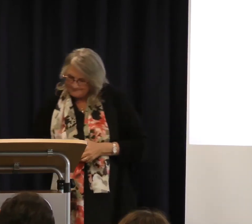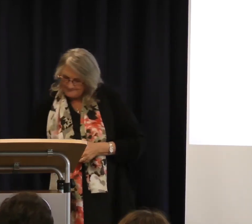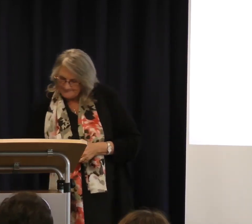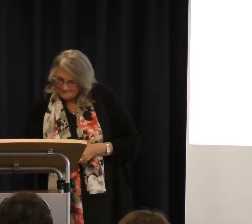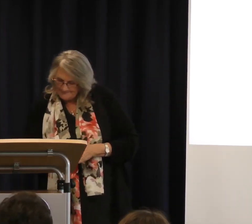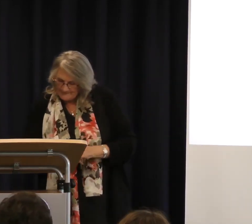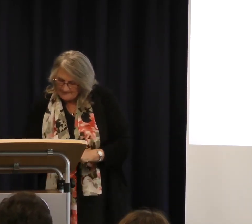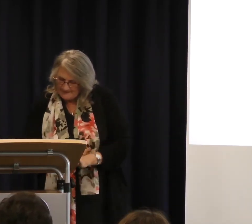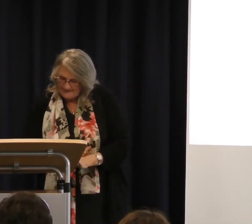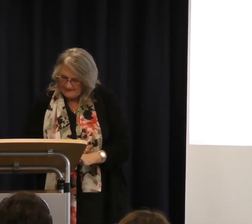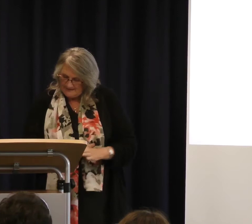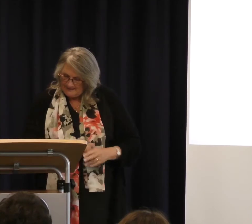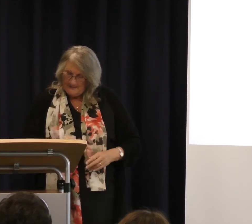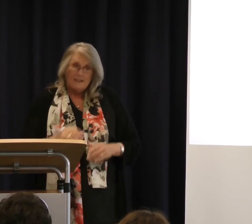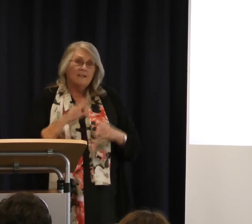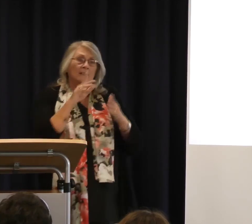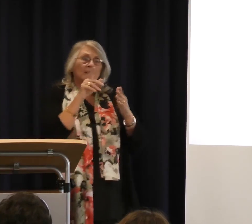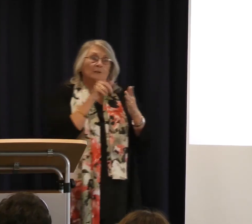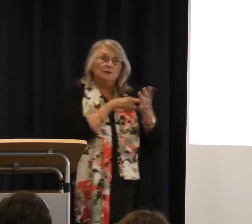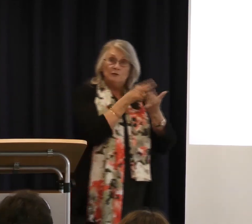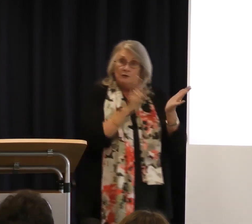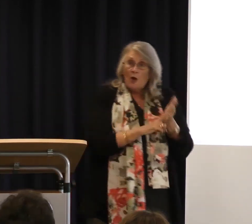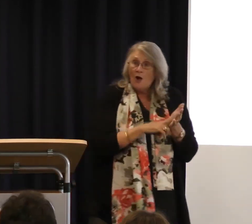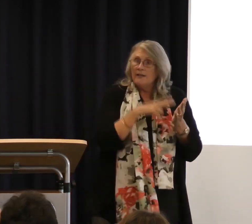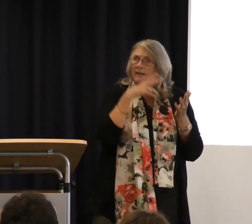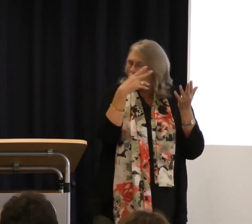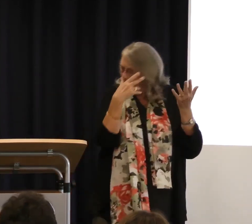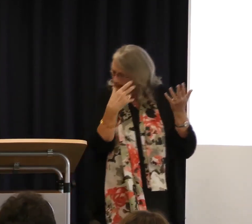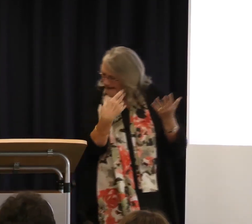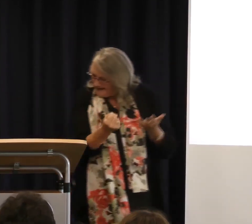than John to be my manager at that time, and David Peters as well.